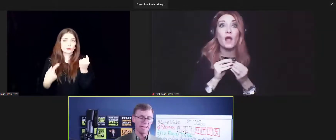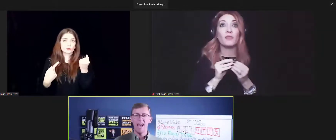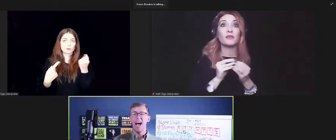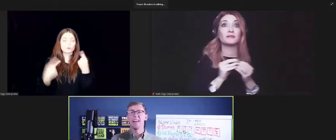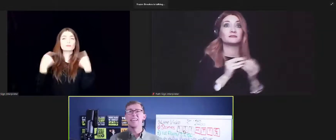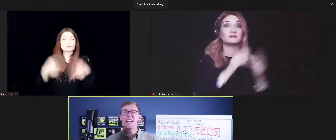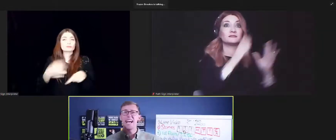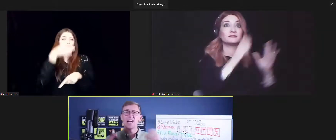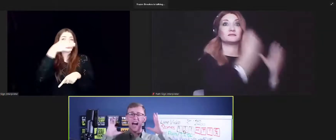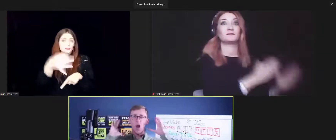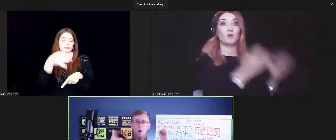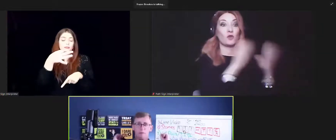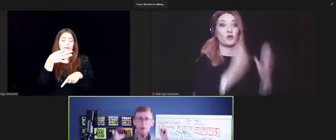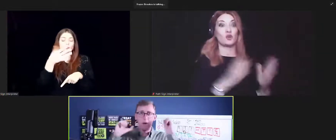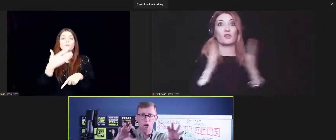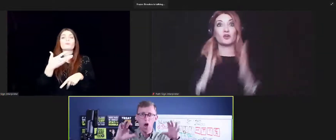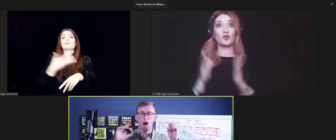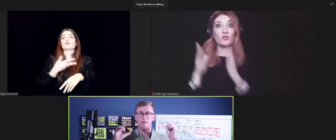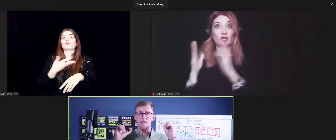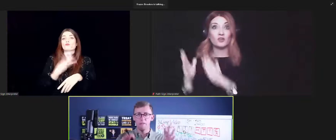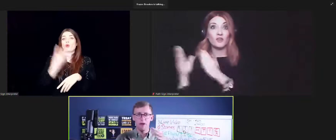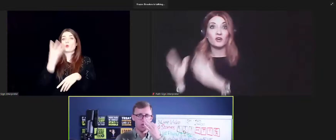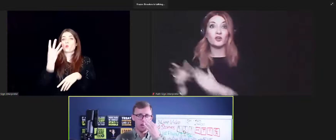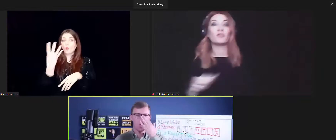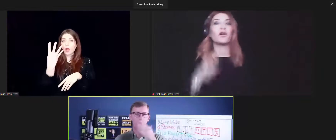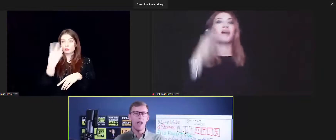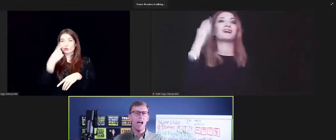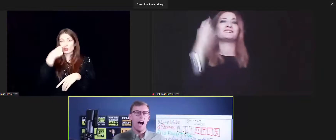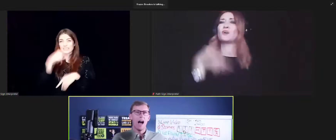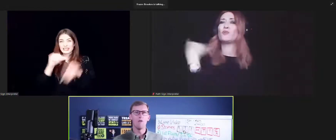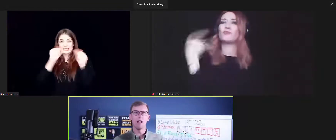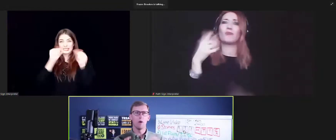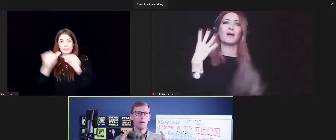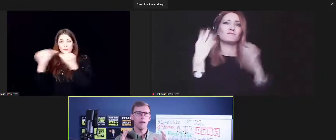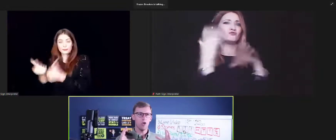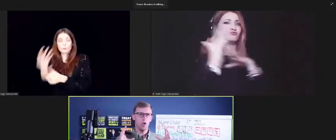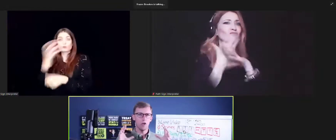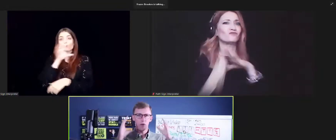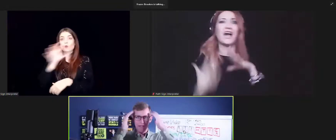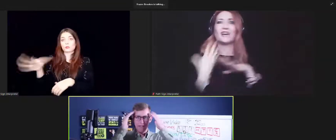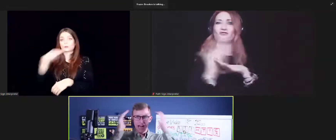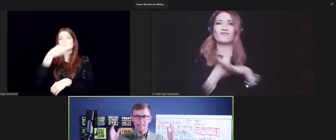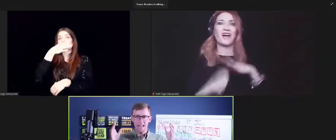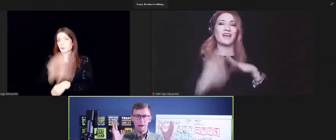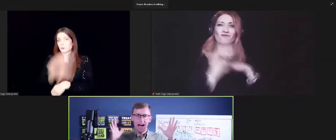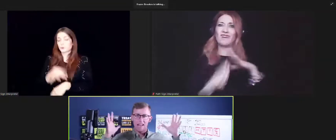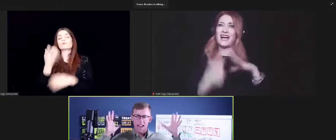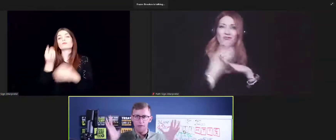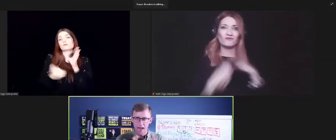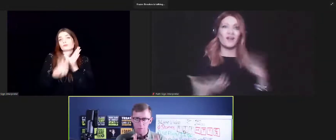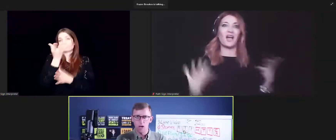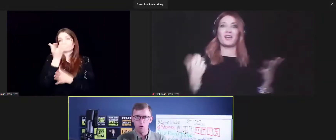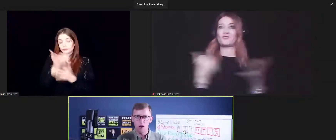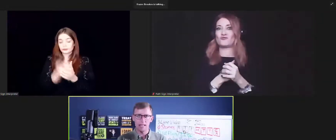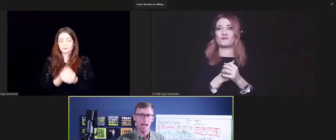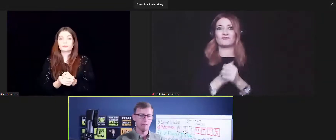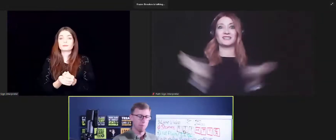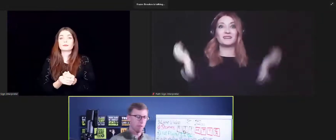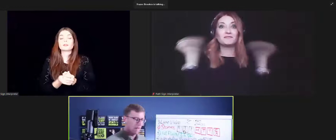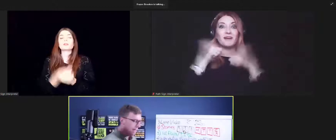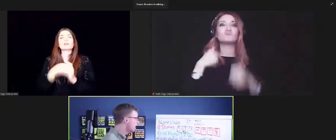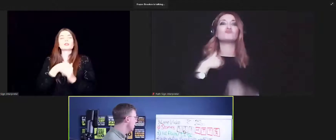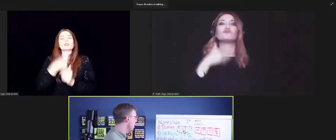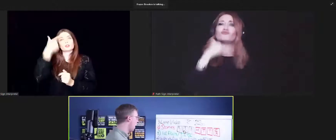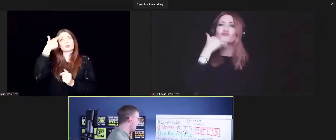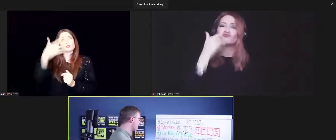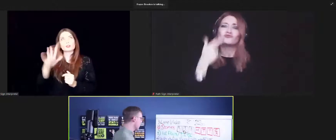make. And again, guys, I know I'm throwing a lot of information at you, and I really want to make sure that you get the idea behind it, and then we create the kind of